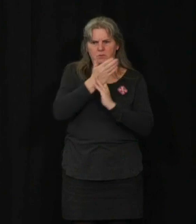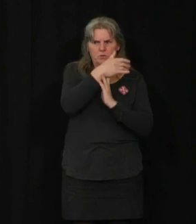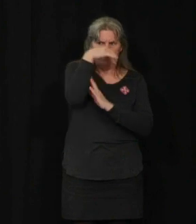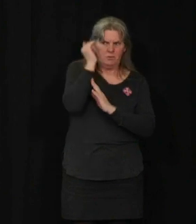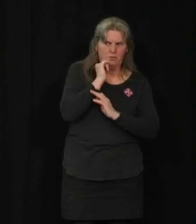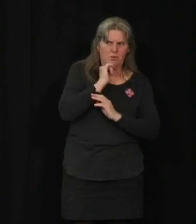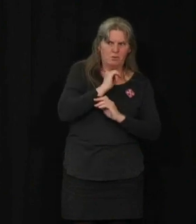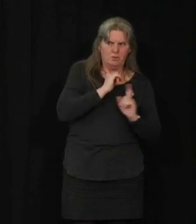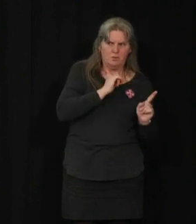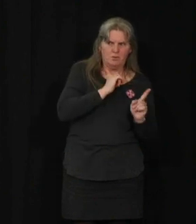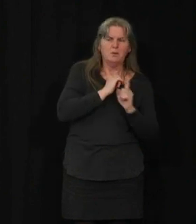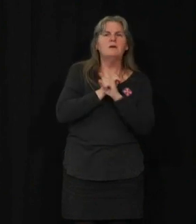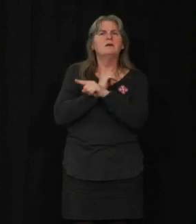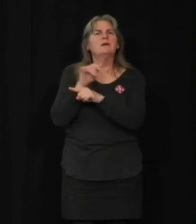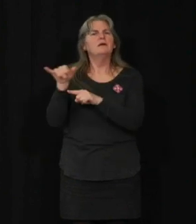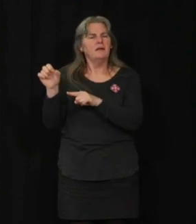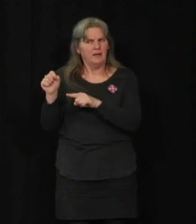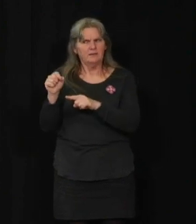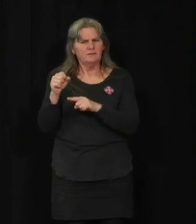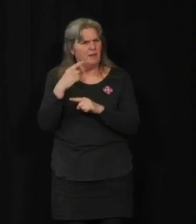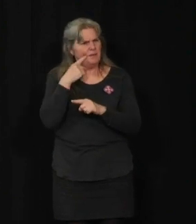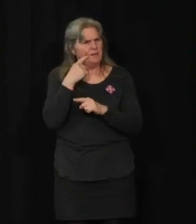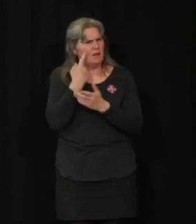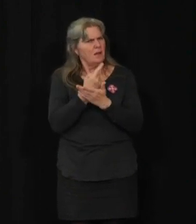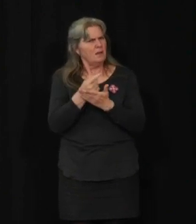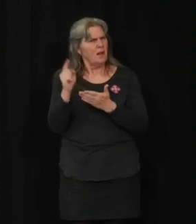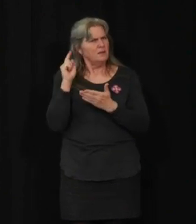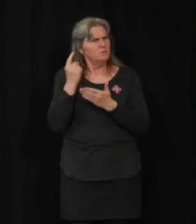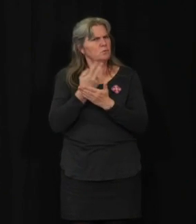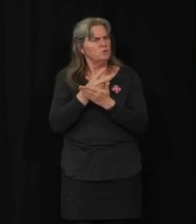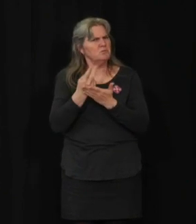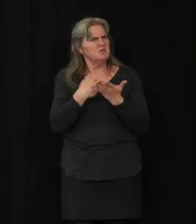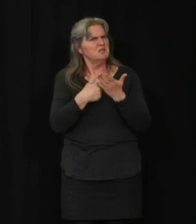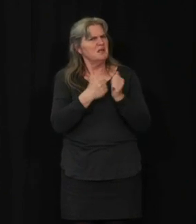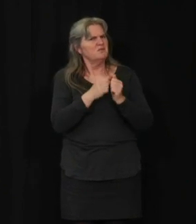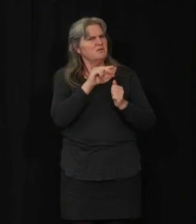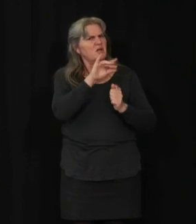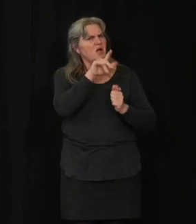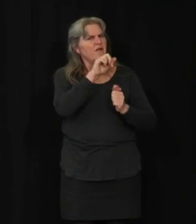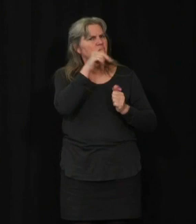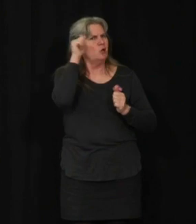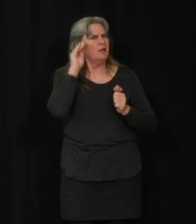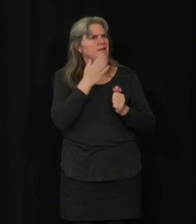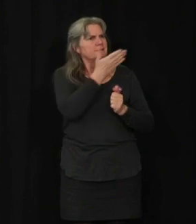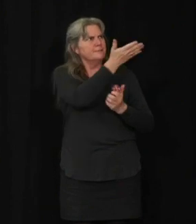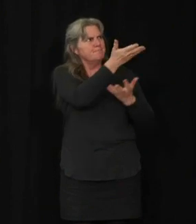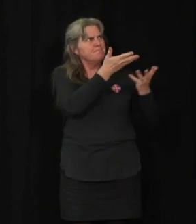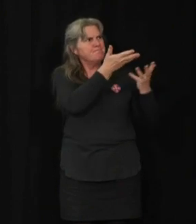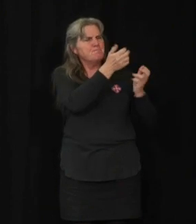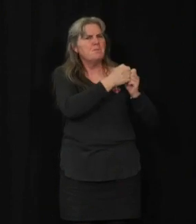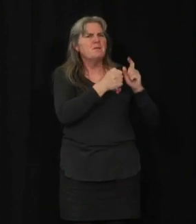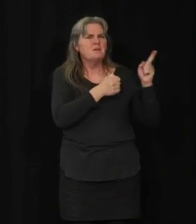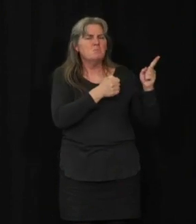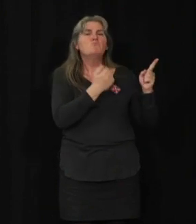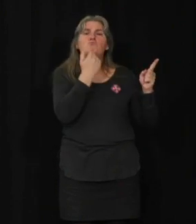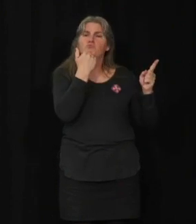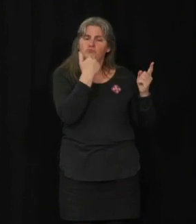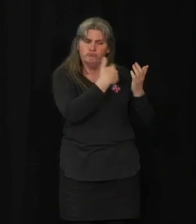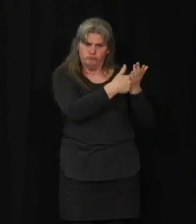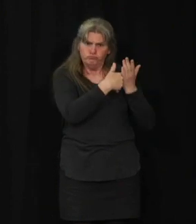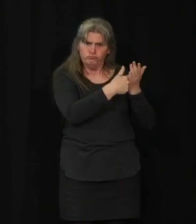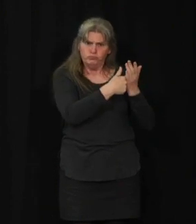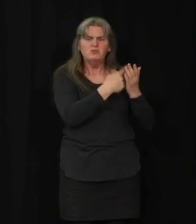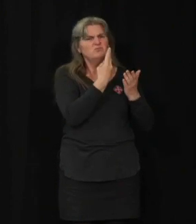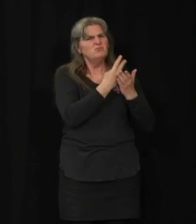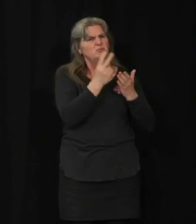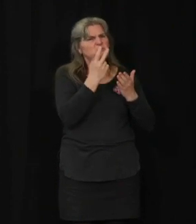with Governor Dunleavy, I believe last week or 2 weeks ago now, and we had a great conversation at that